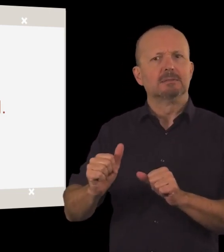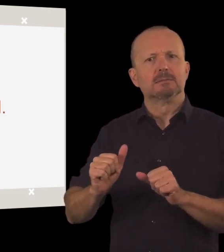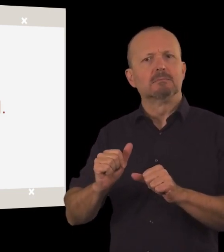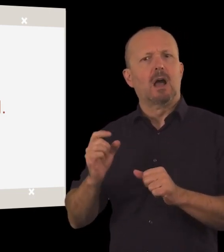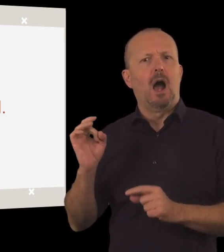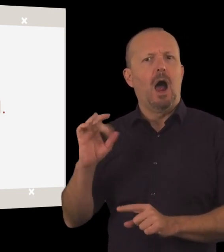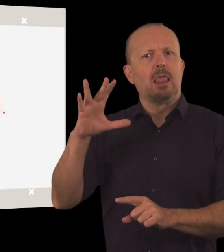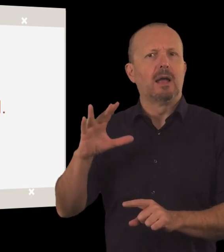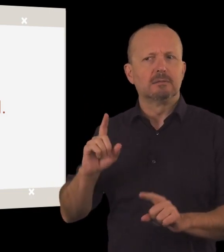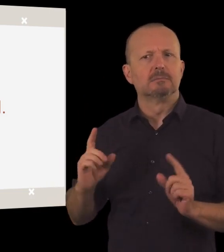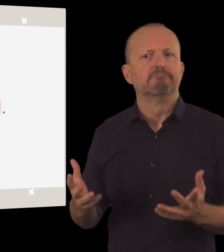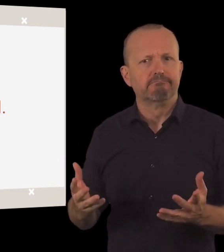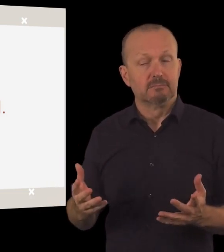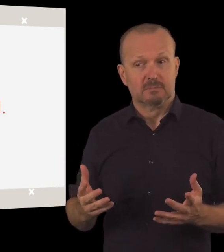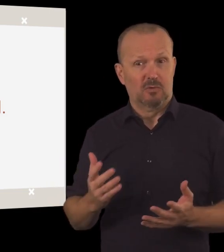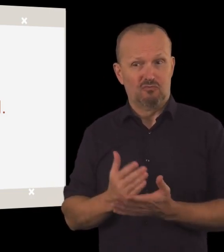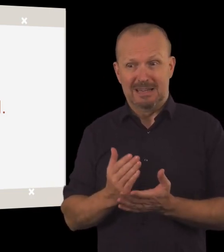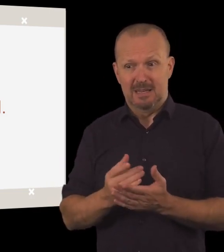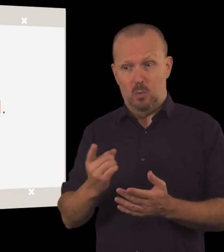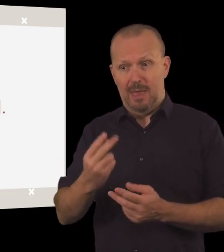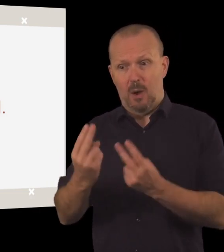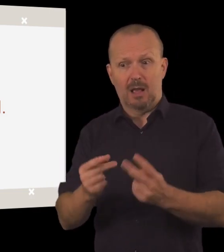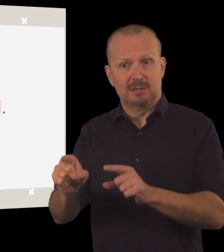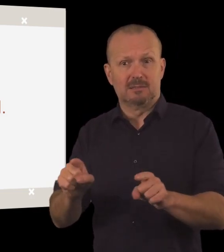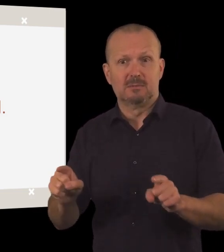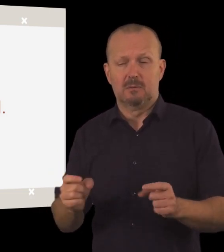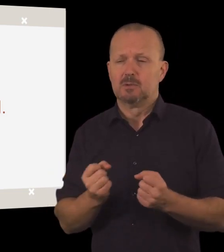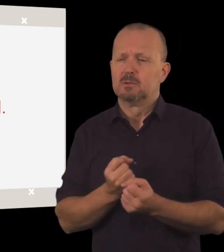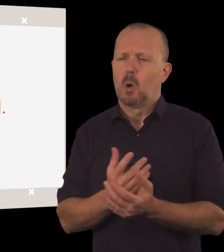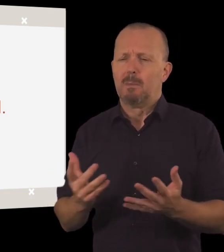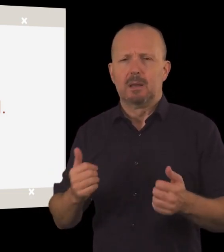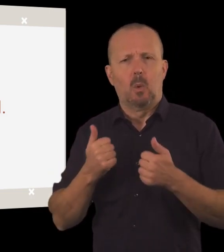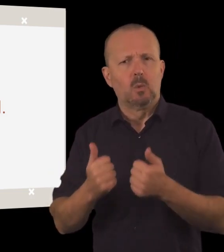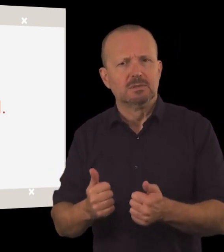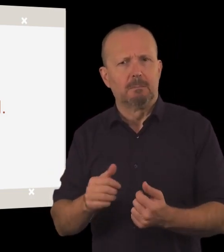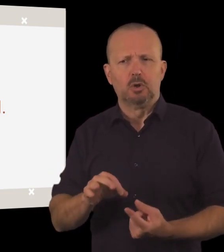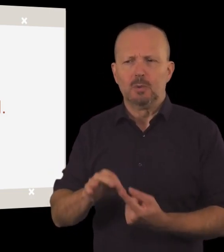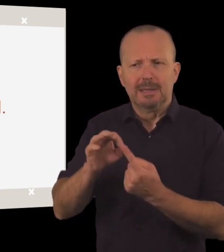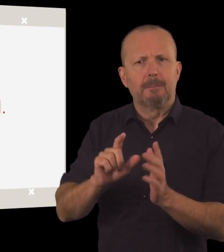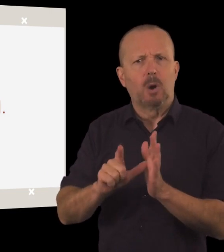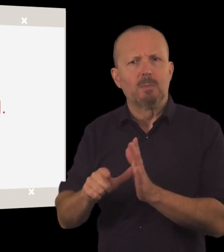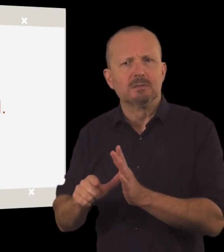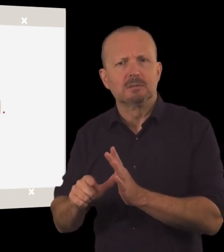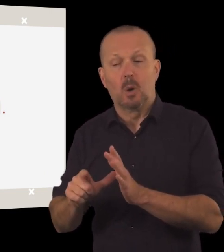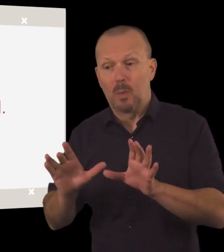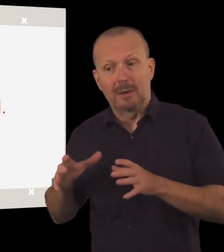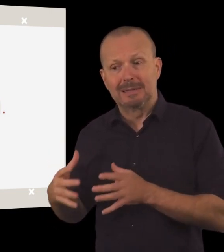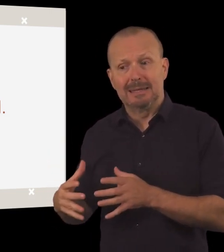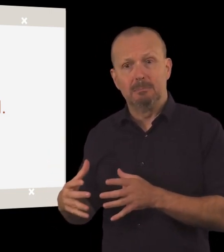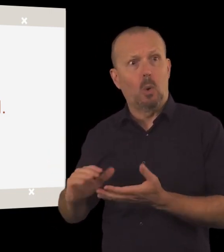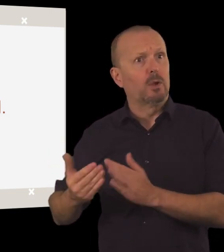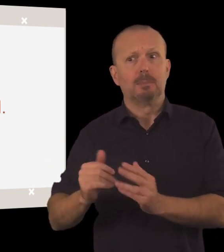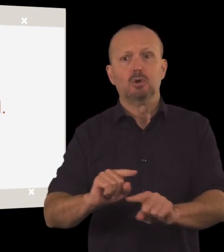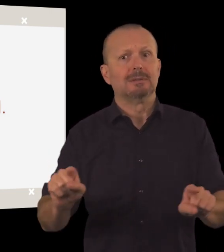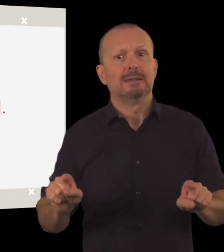creatives. We've spent an immense amount of time developing the skills that we have, so it must be prioritised to put ourselves first,